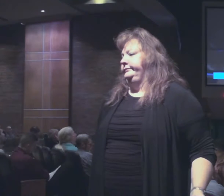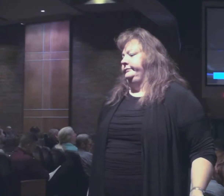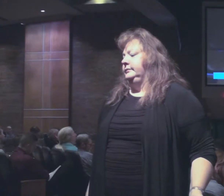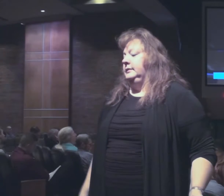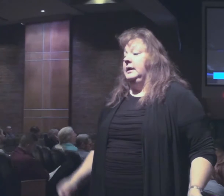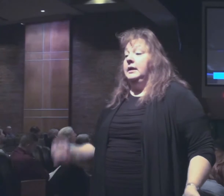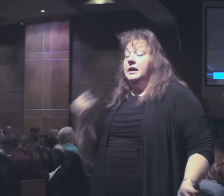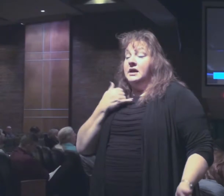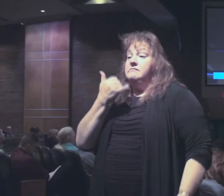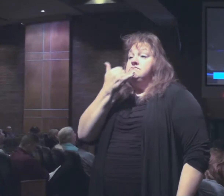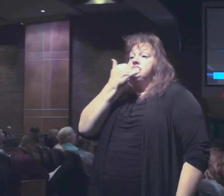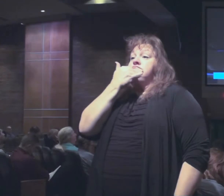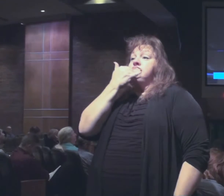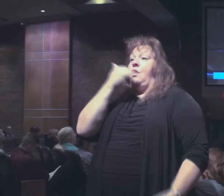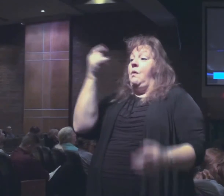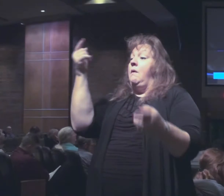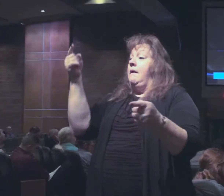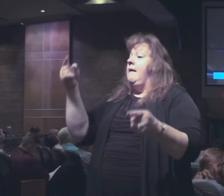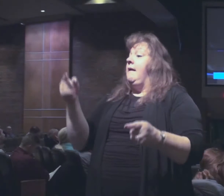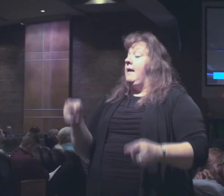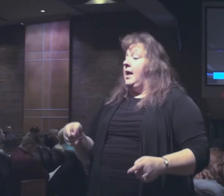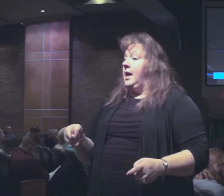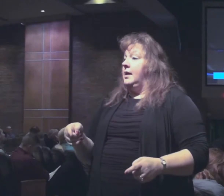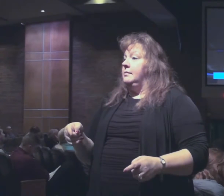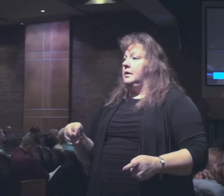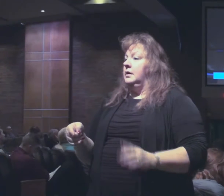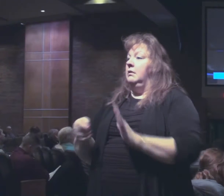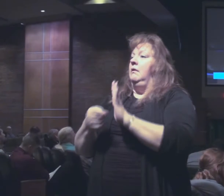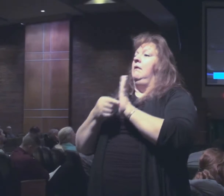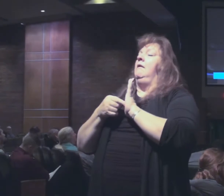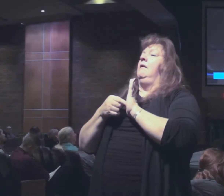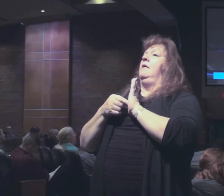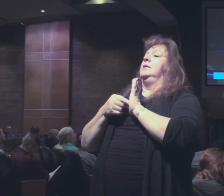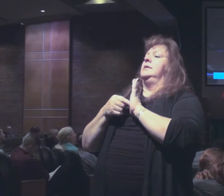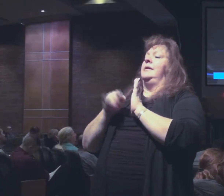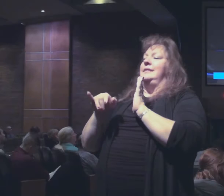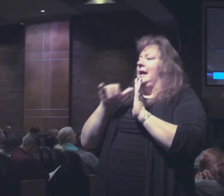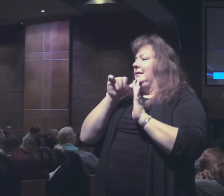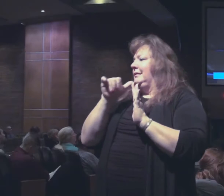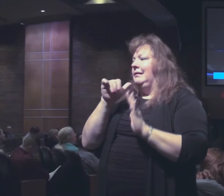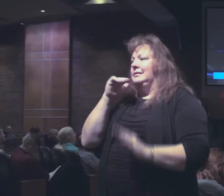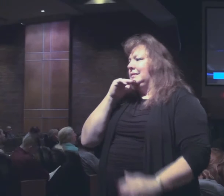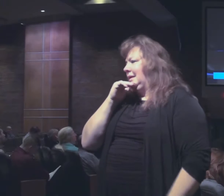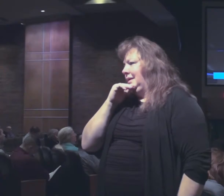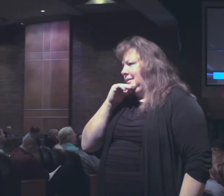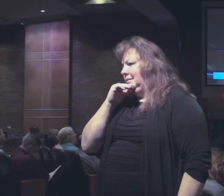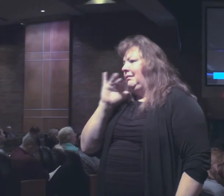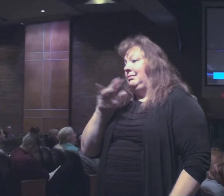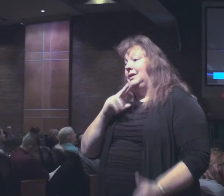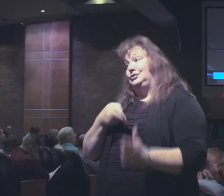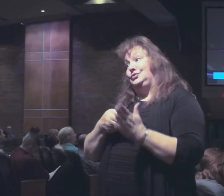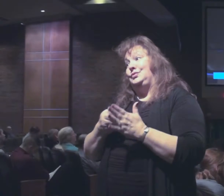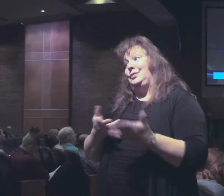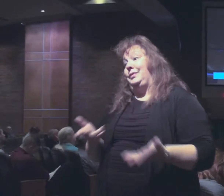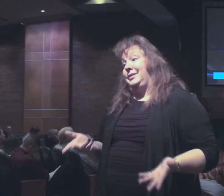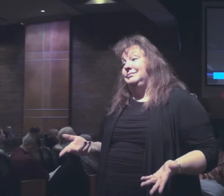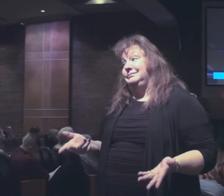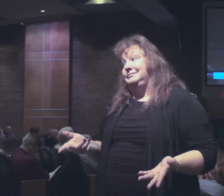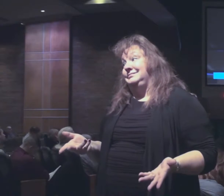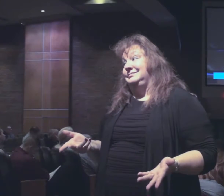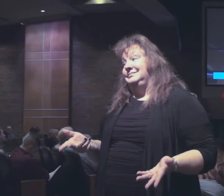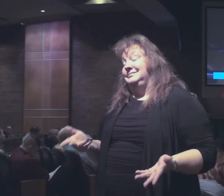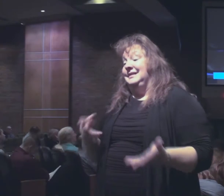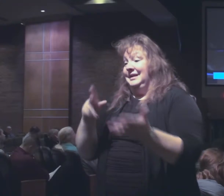Now, if we do wrong things and it's pointed out, that's not slander. That's truth.